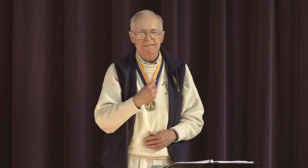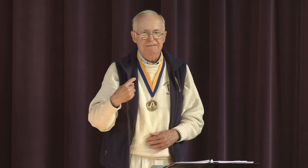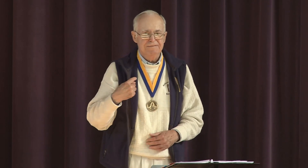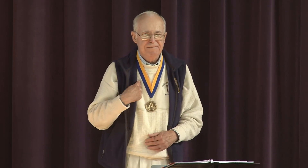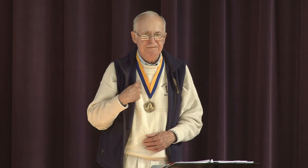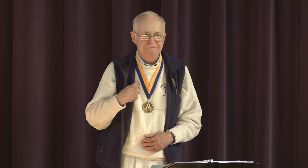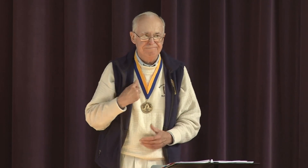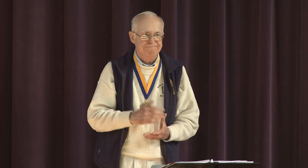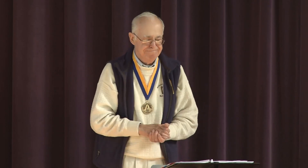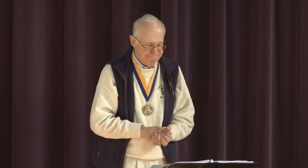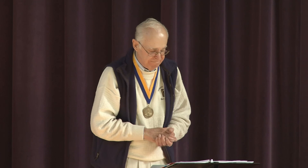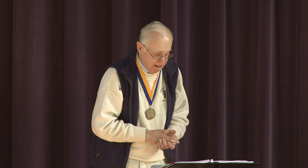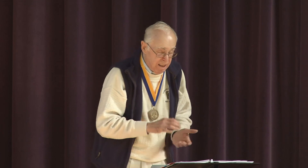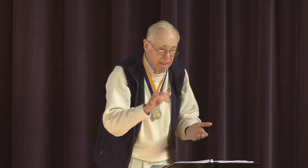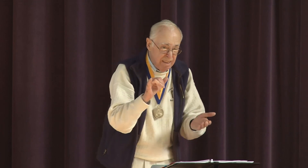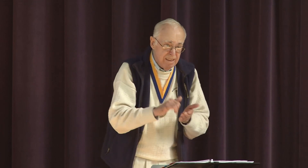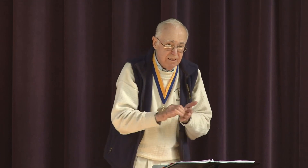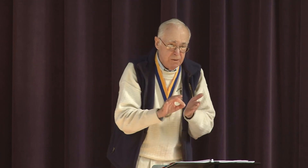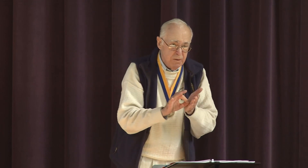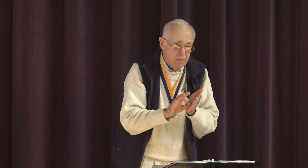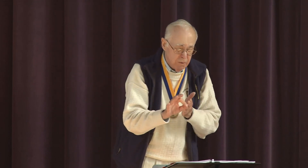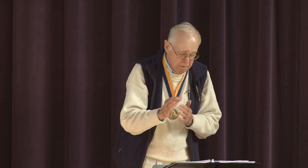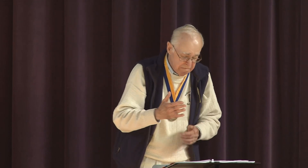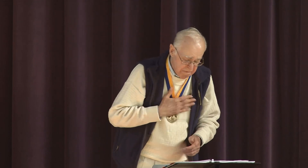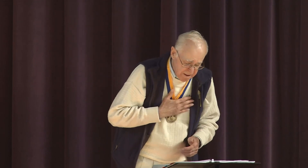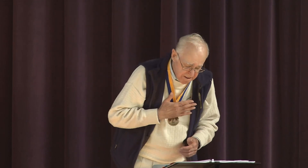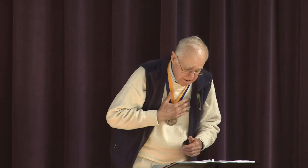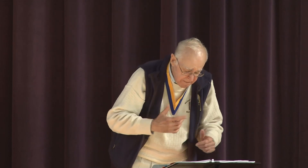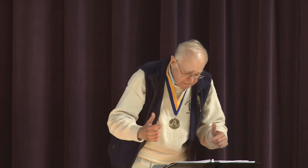And as well, those who have long since departed us.